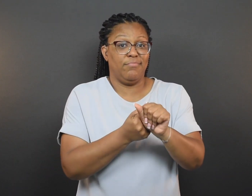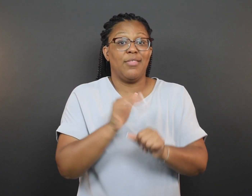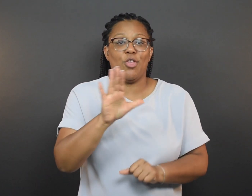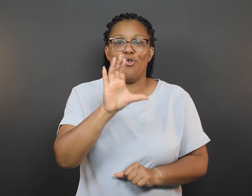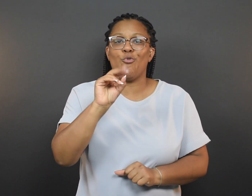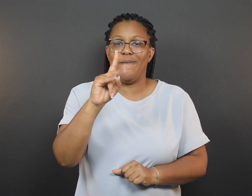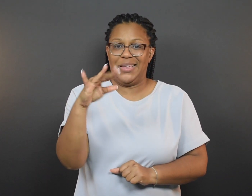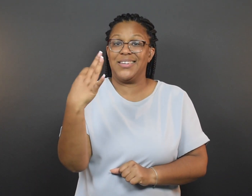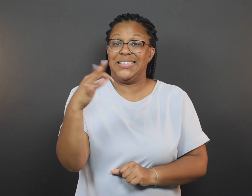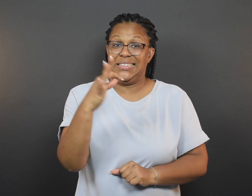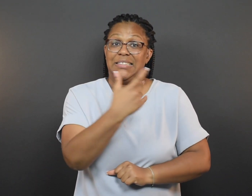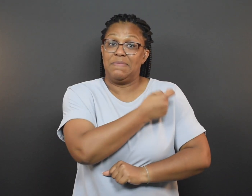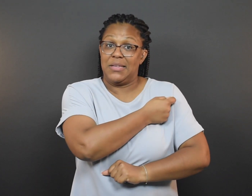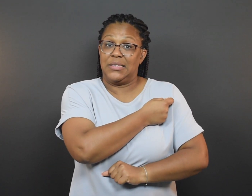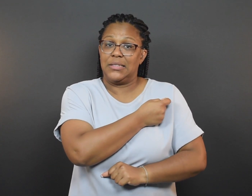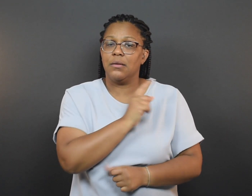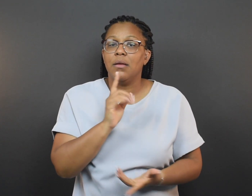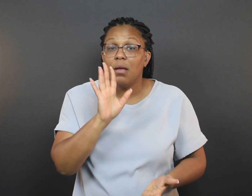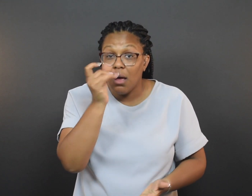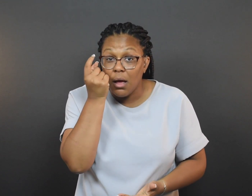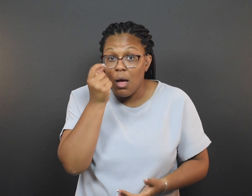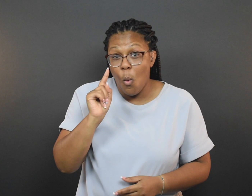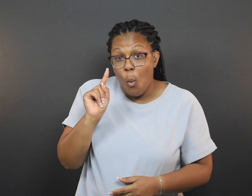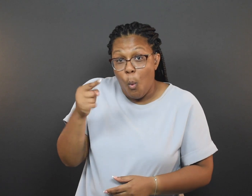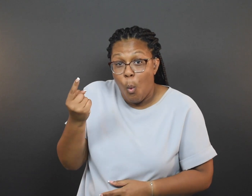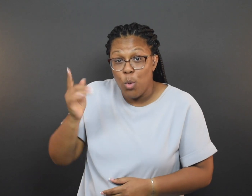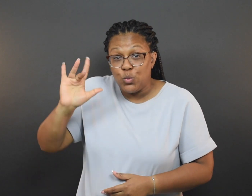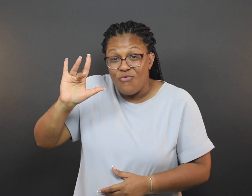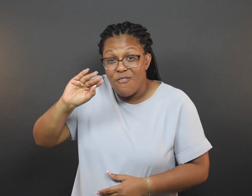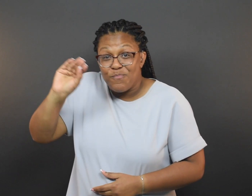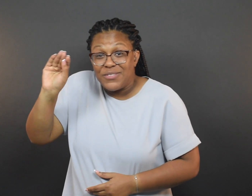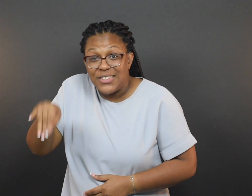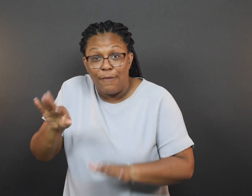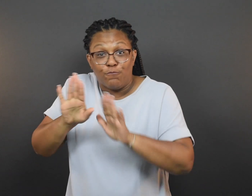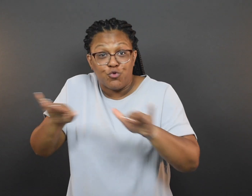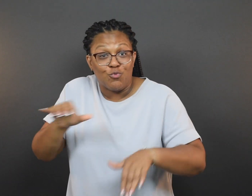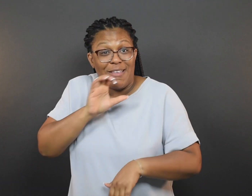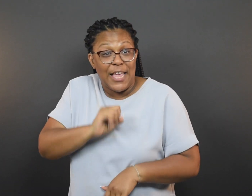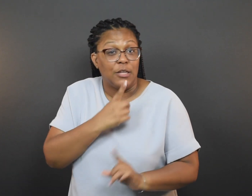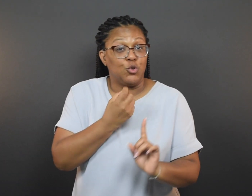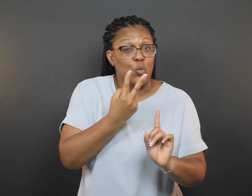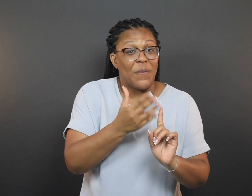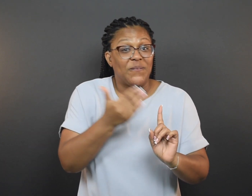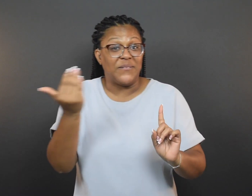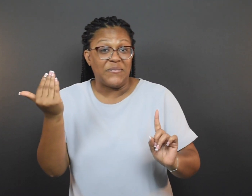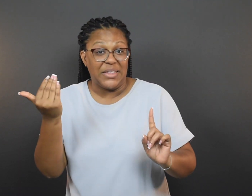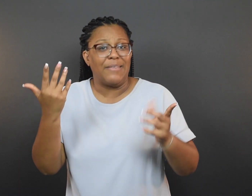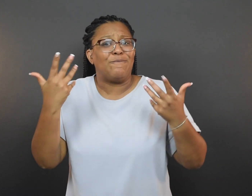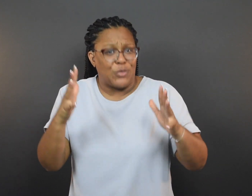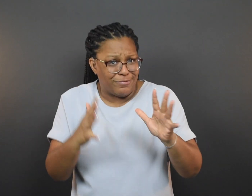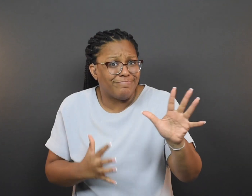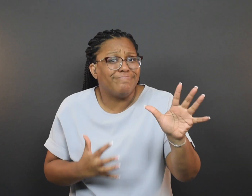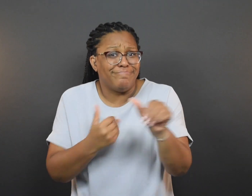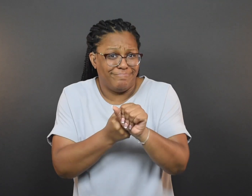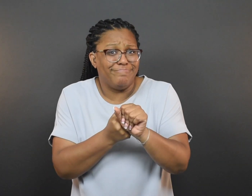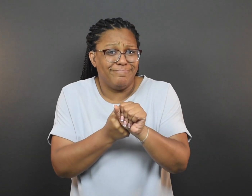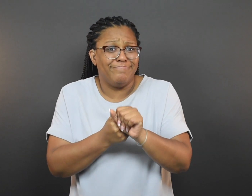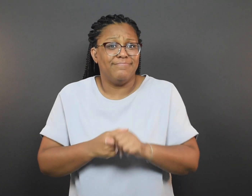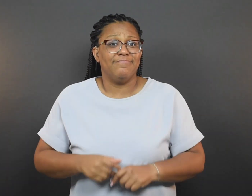on their COVID-19 vaccines. Only about 25% of children aged 12 to 15